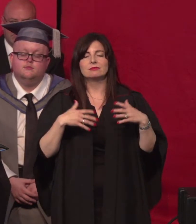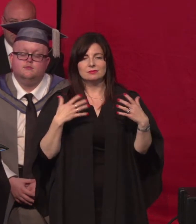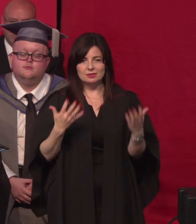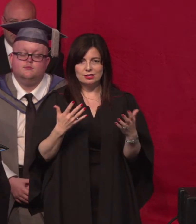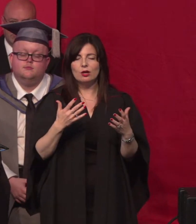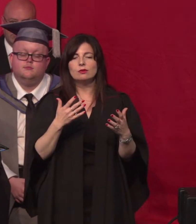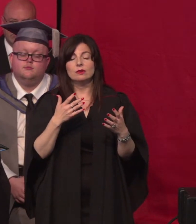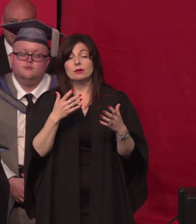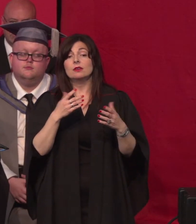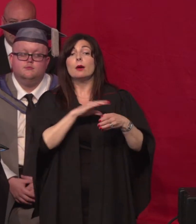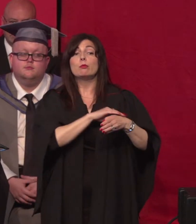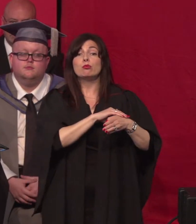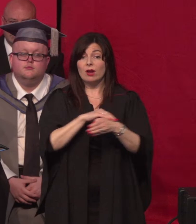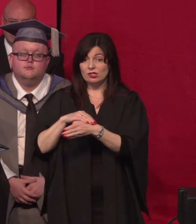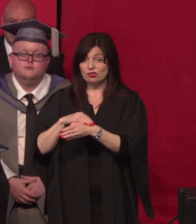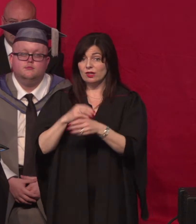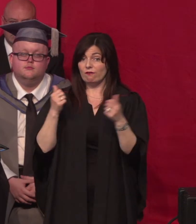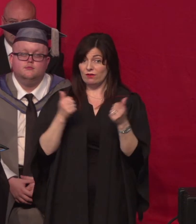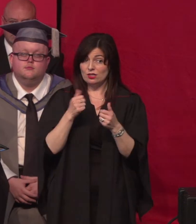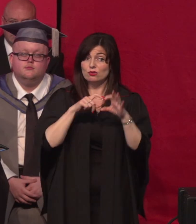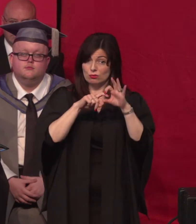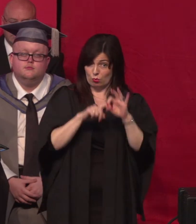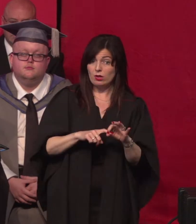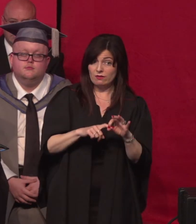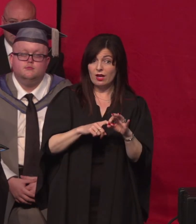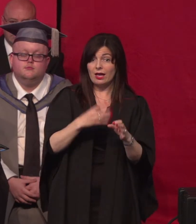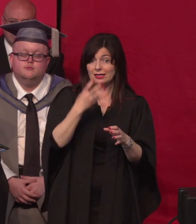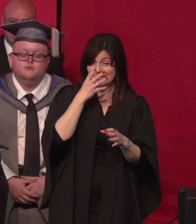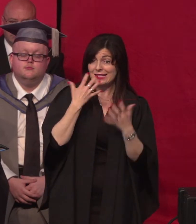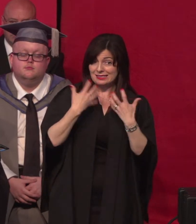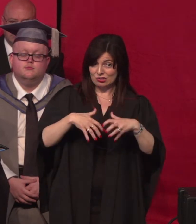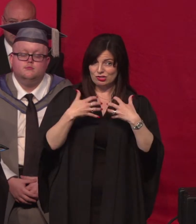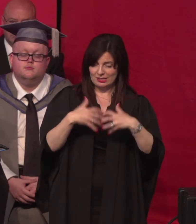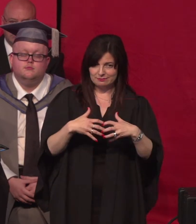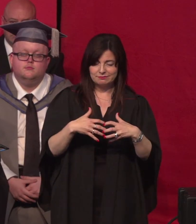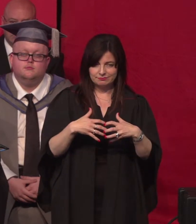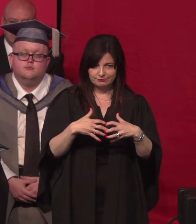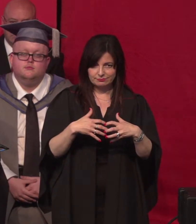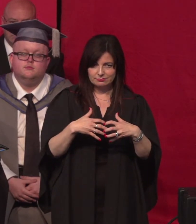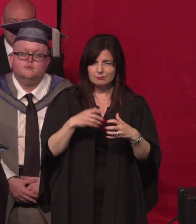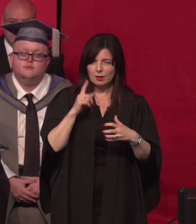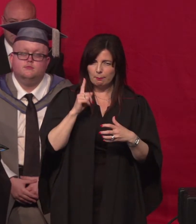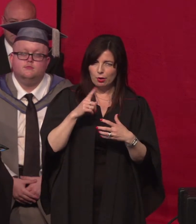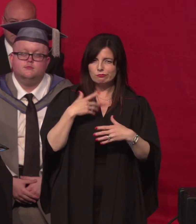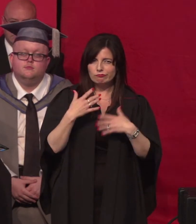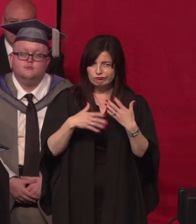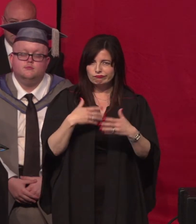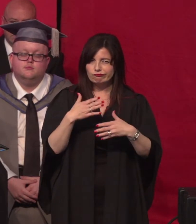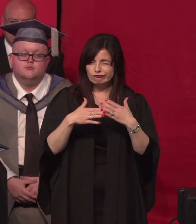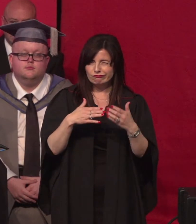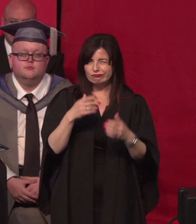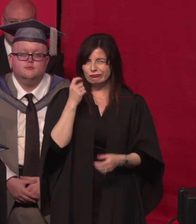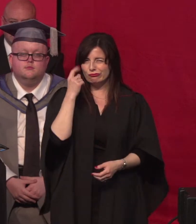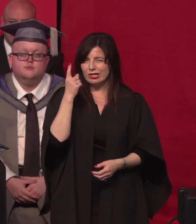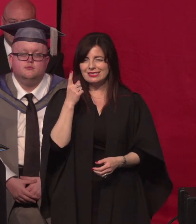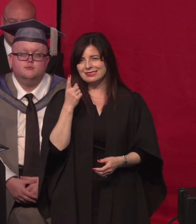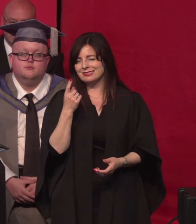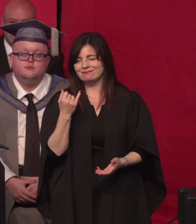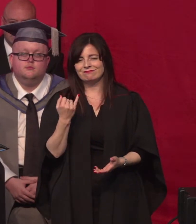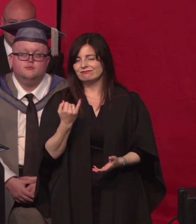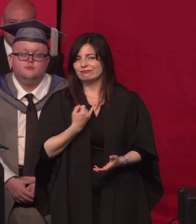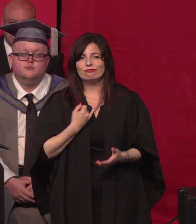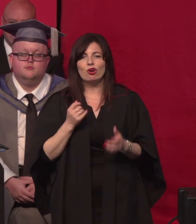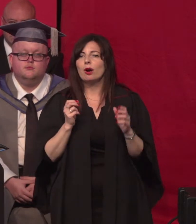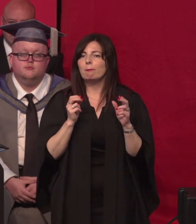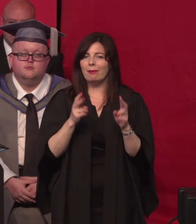I completed an apprenticeship and qualified as a gas engineer. However, somewhere along the line, I realised that this wasn't the